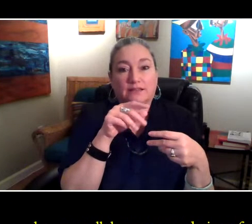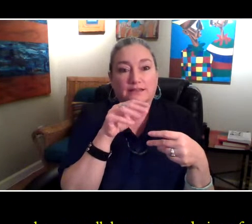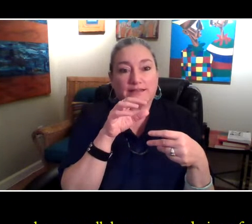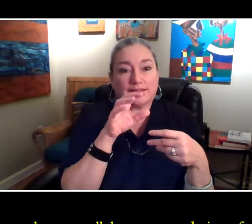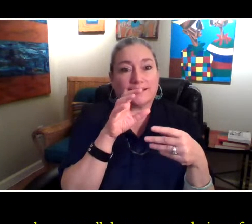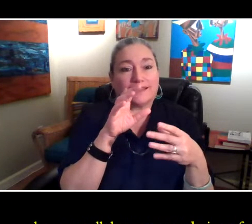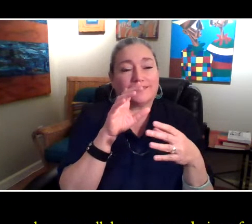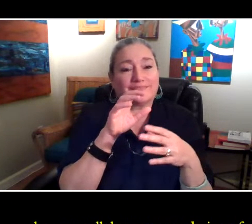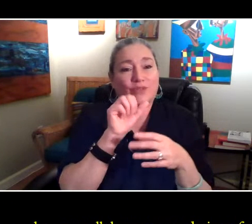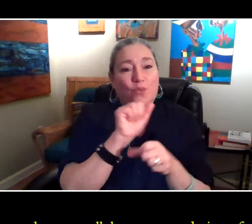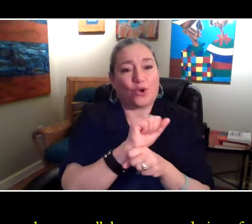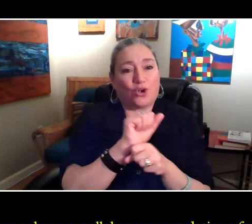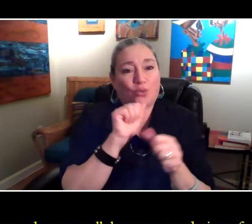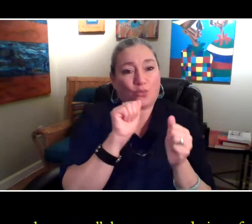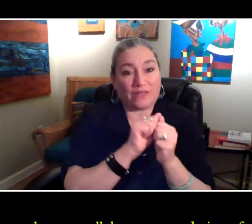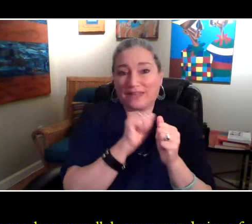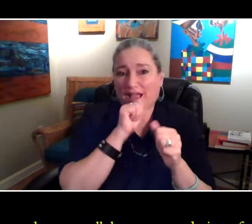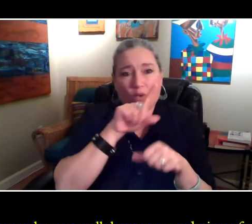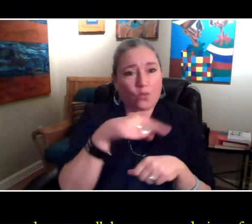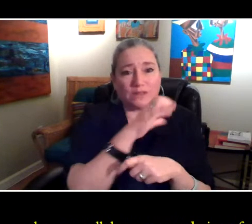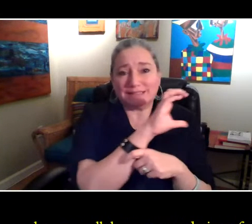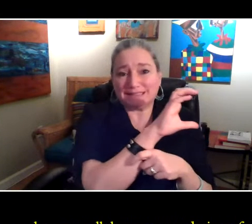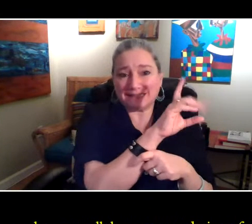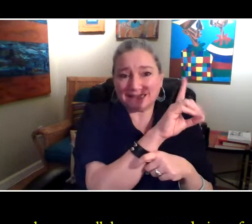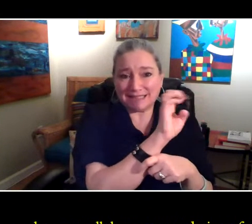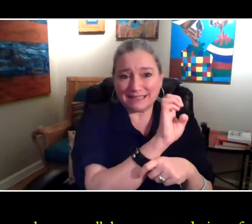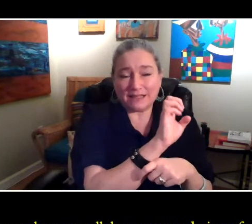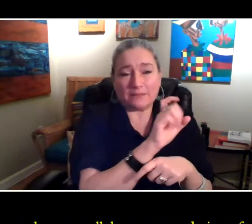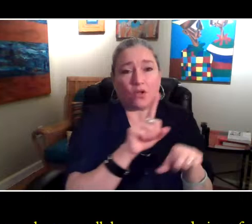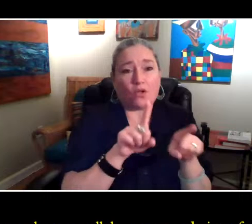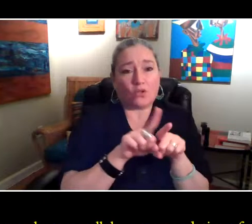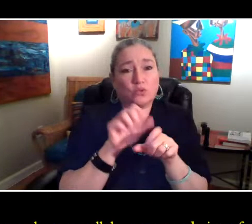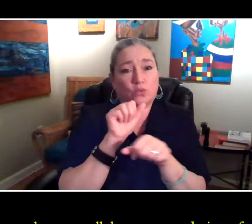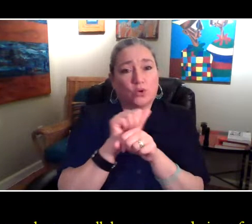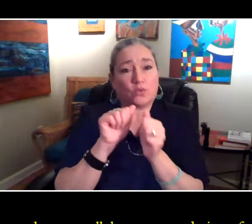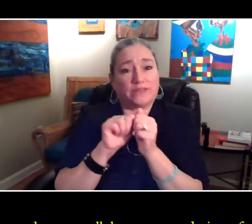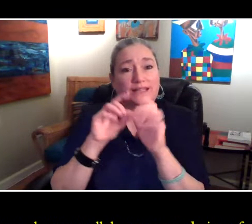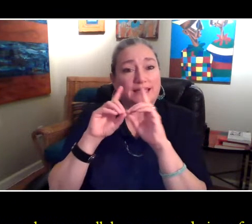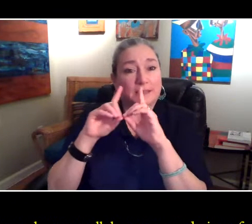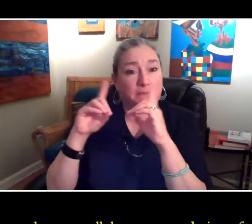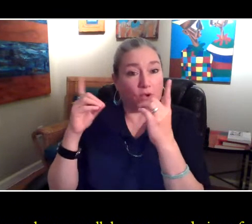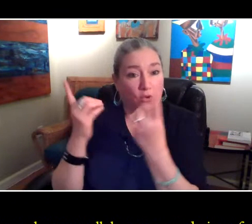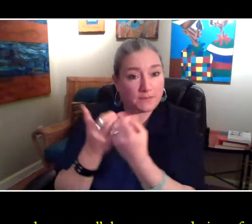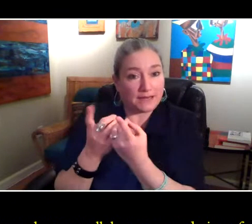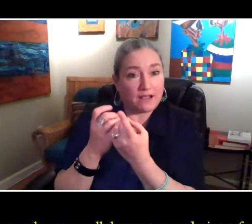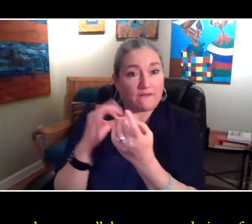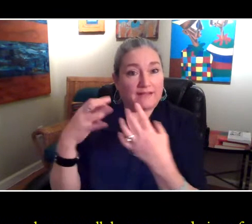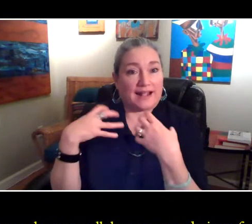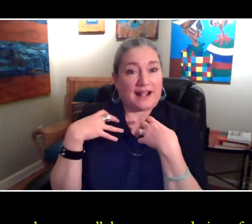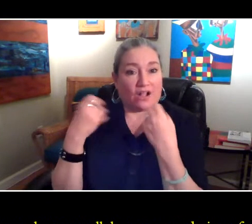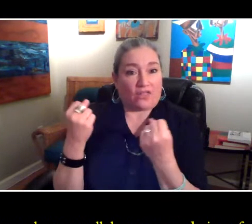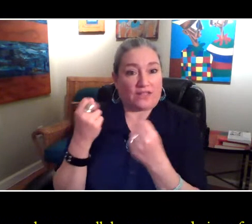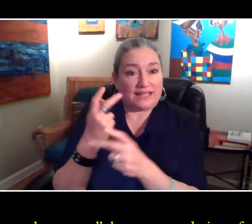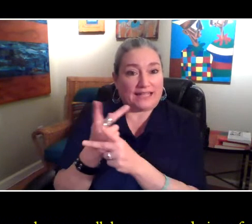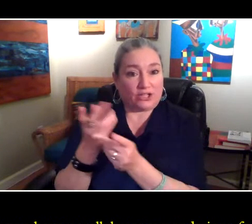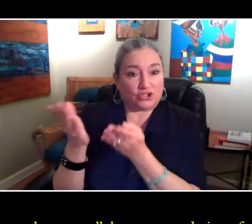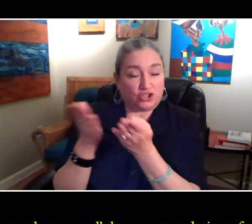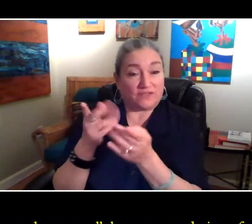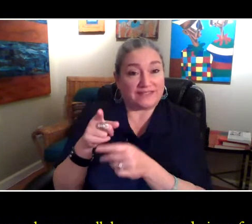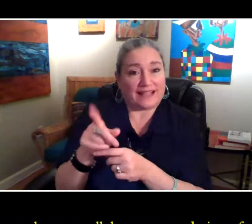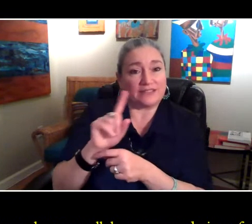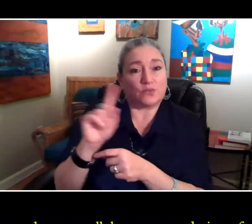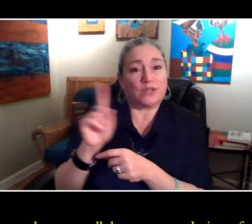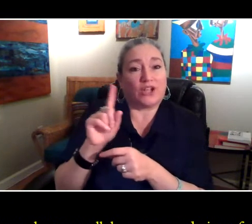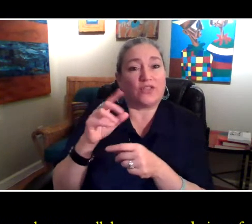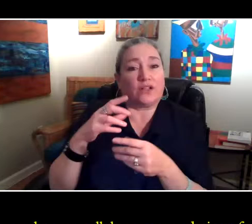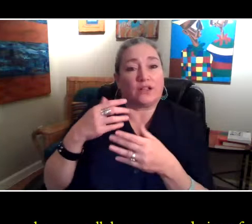and practice recommendations in my dissertation, we talk about working not only with CDE, but also working